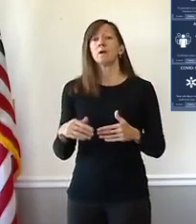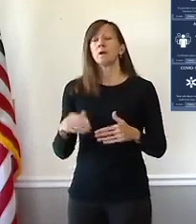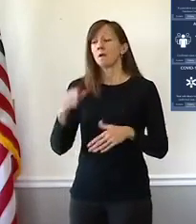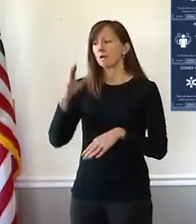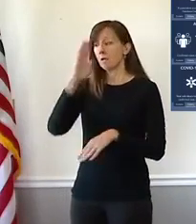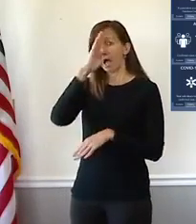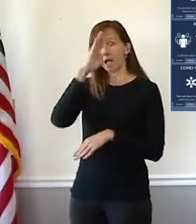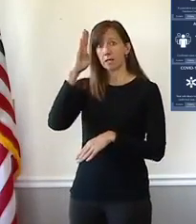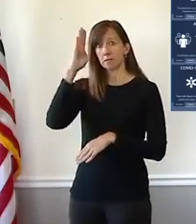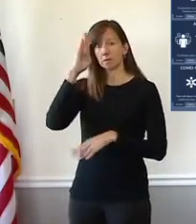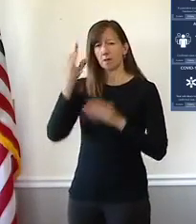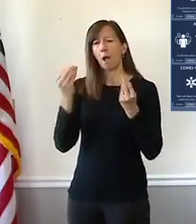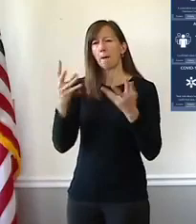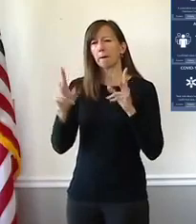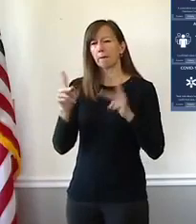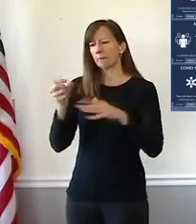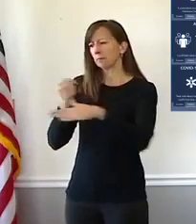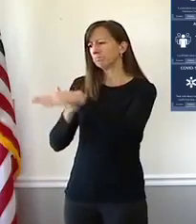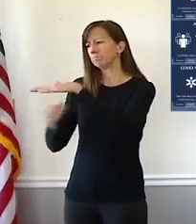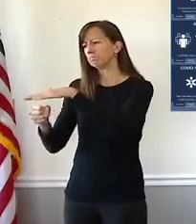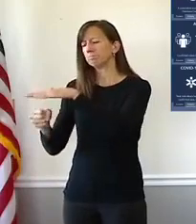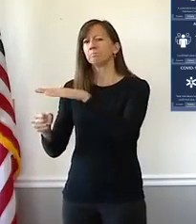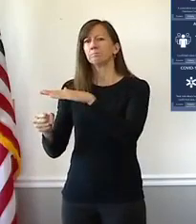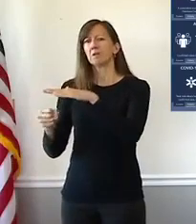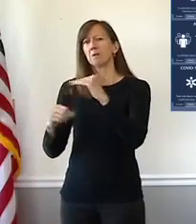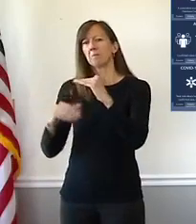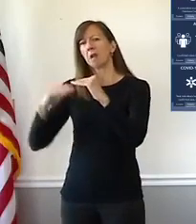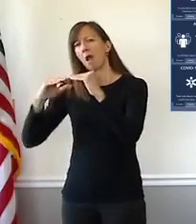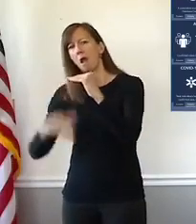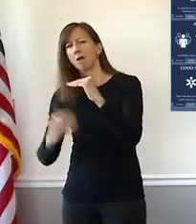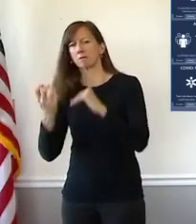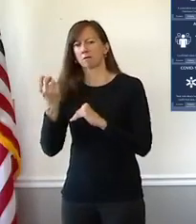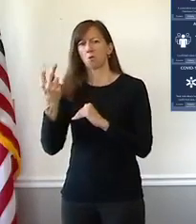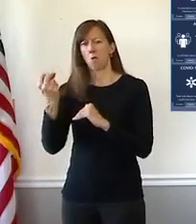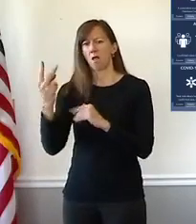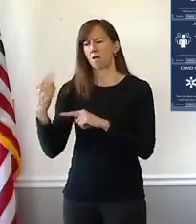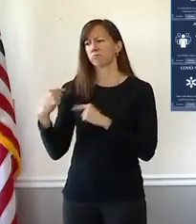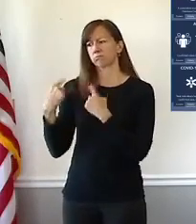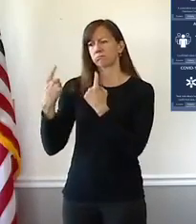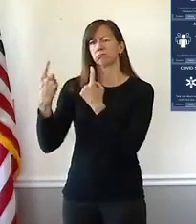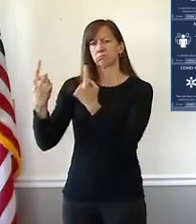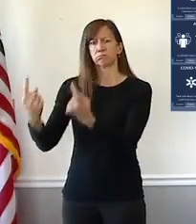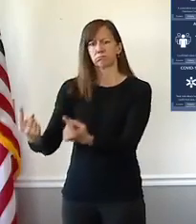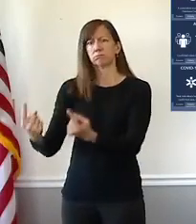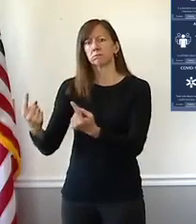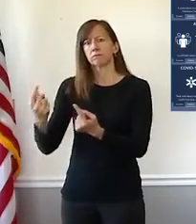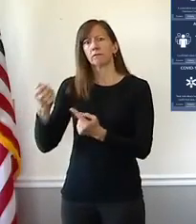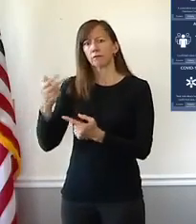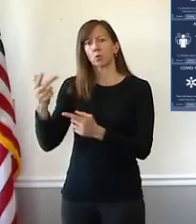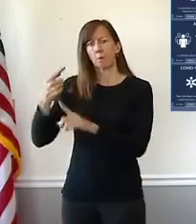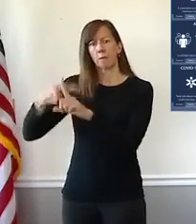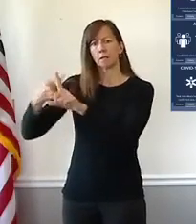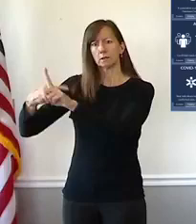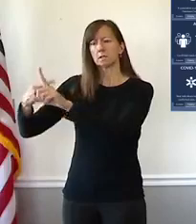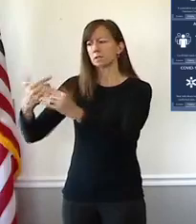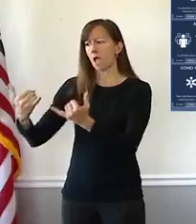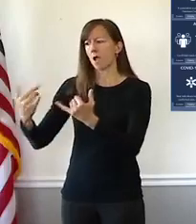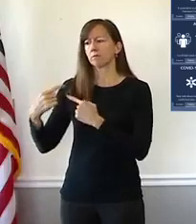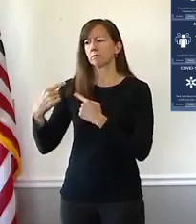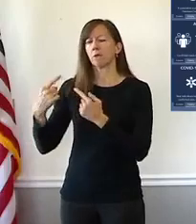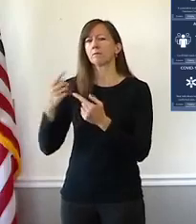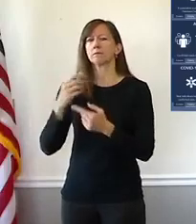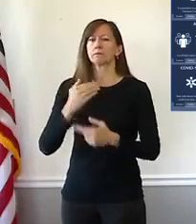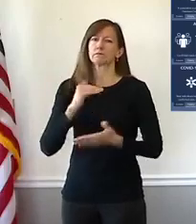remain at 10. We've been under a dozen total hospitalizations these last several